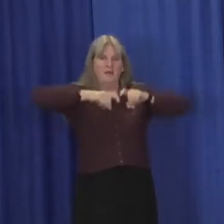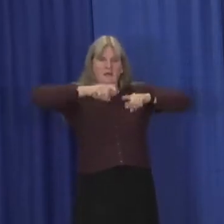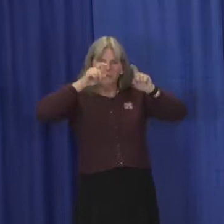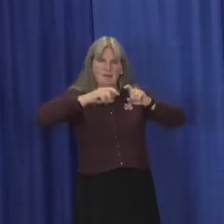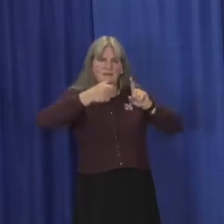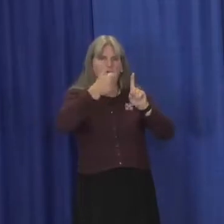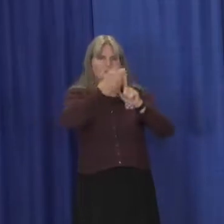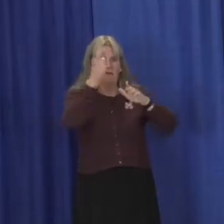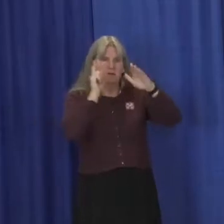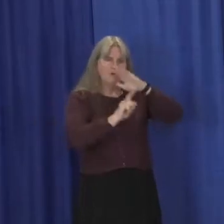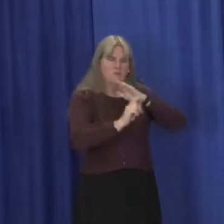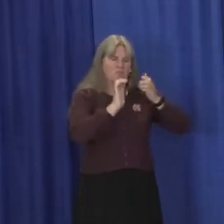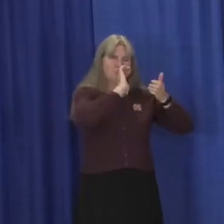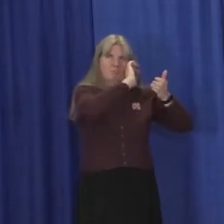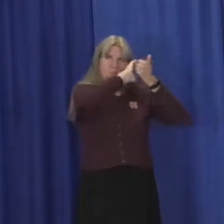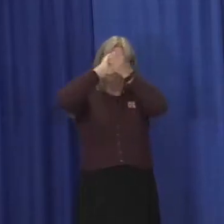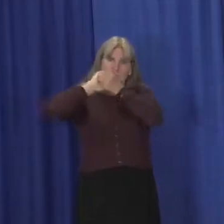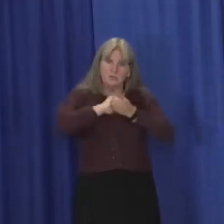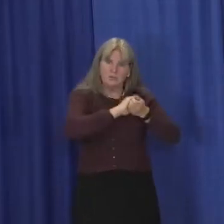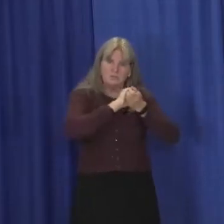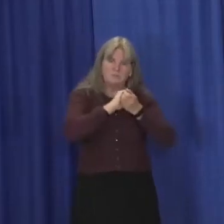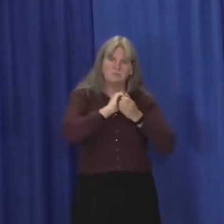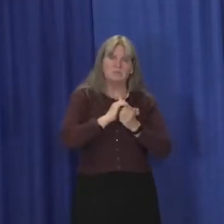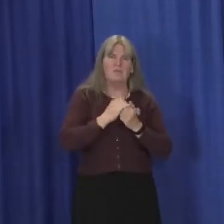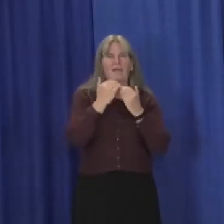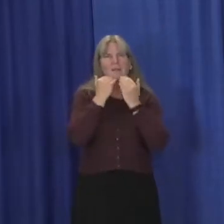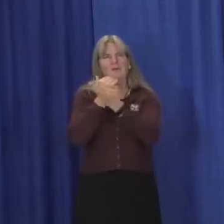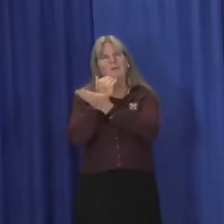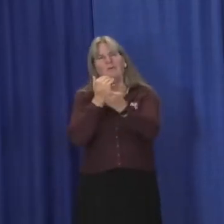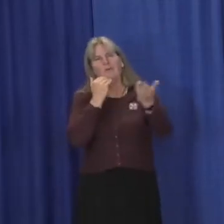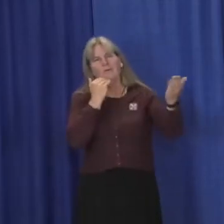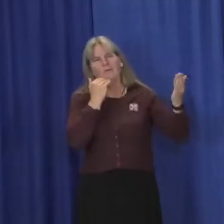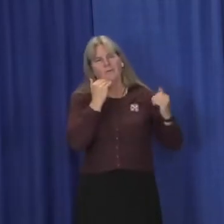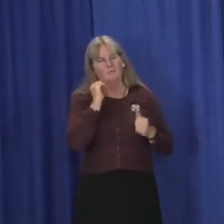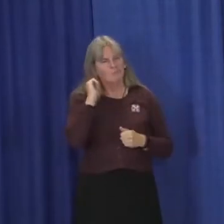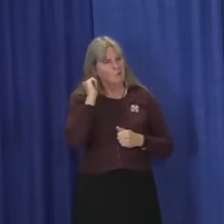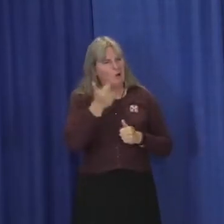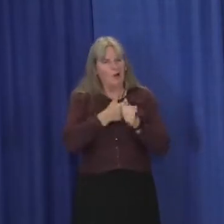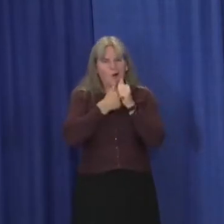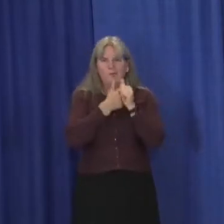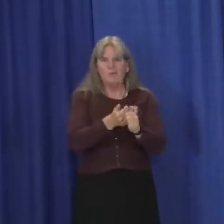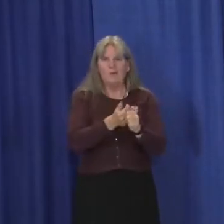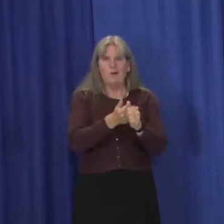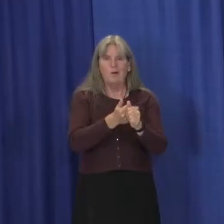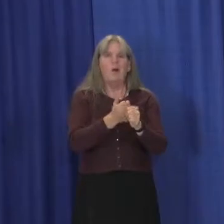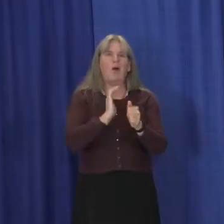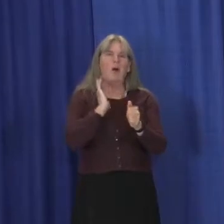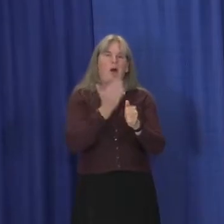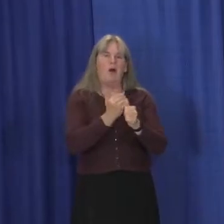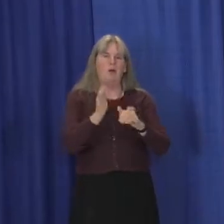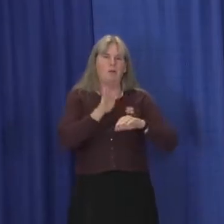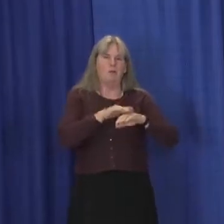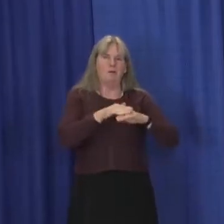and our partnerships. Thank you to all Yukoners who have done their part to follow our recommendations.